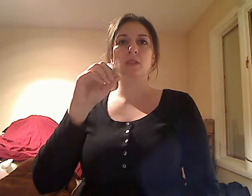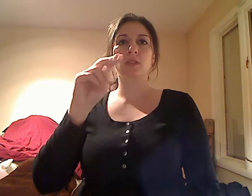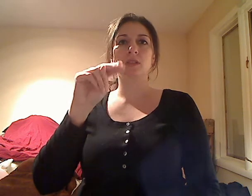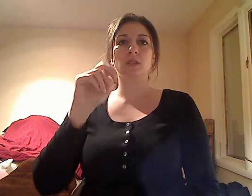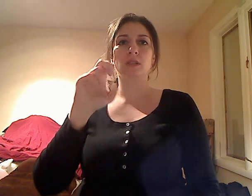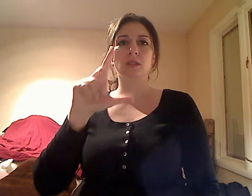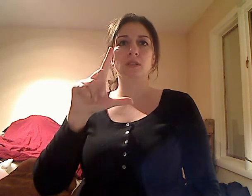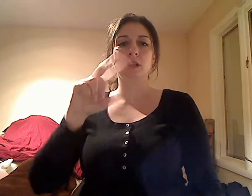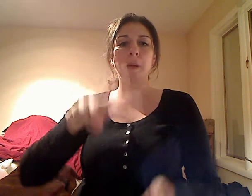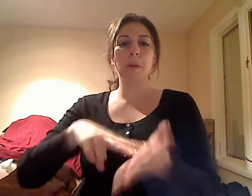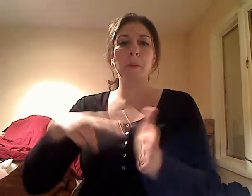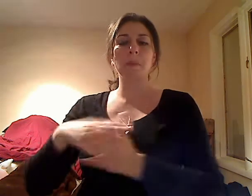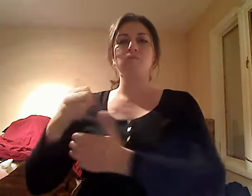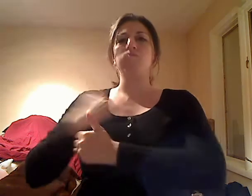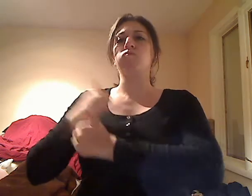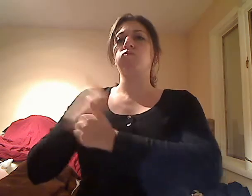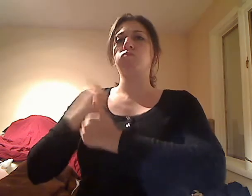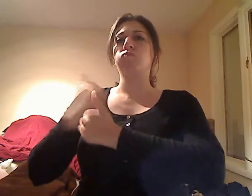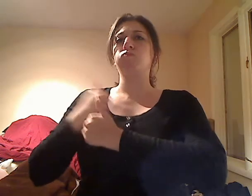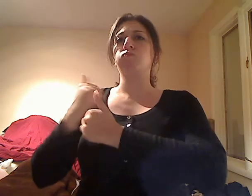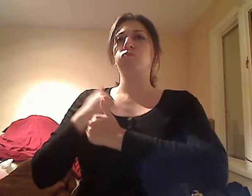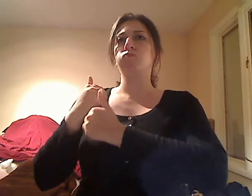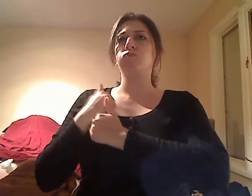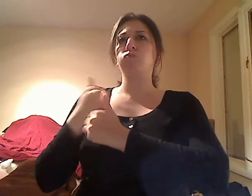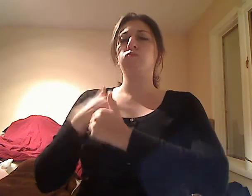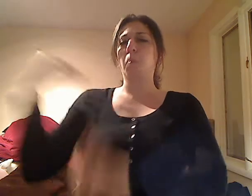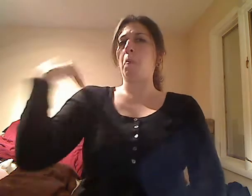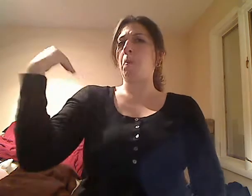Capital. Capital. How about capital?